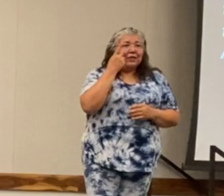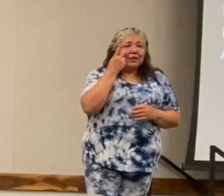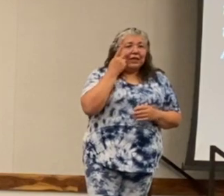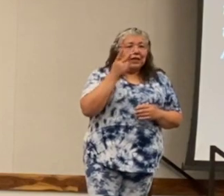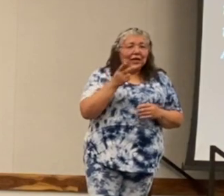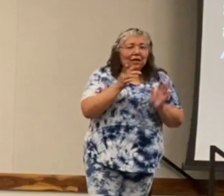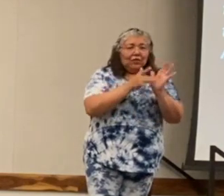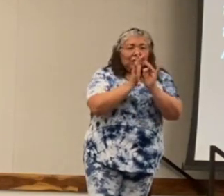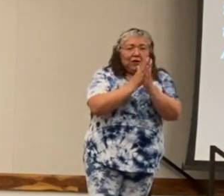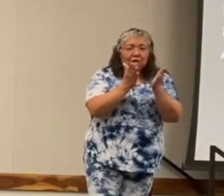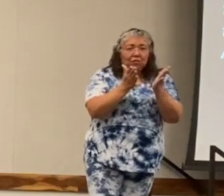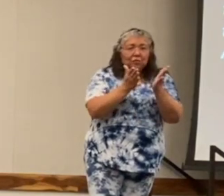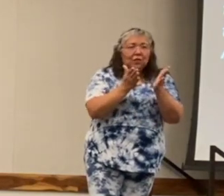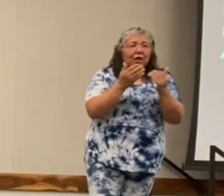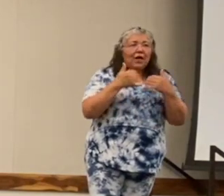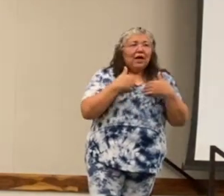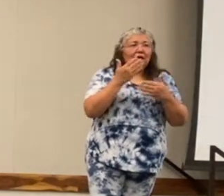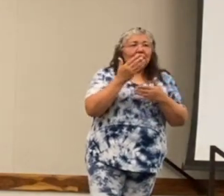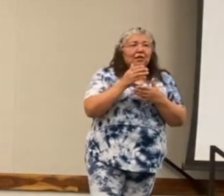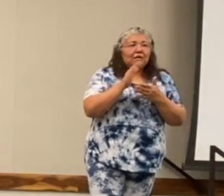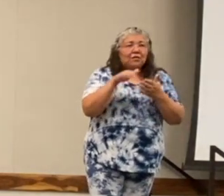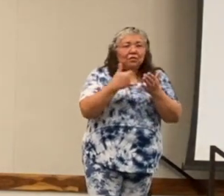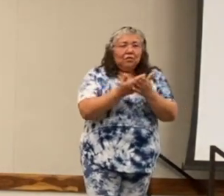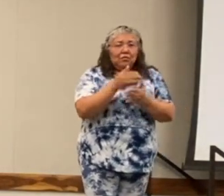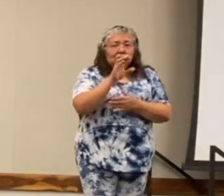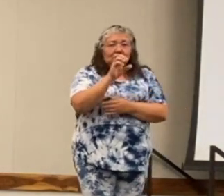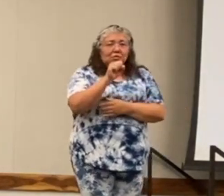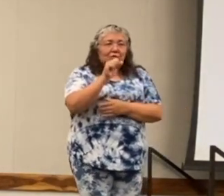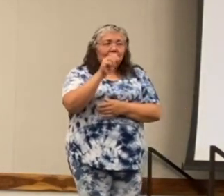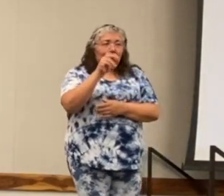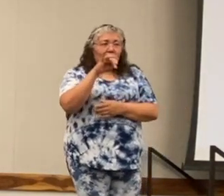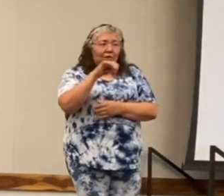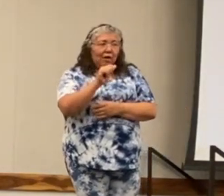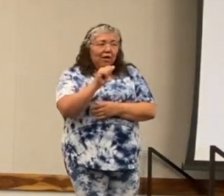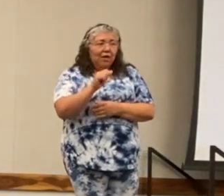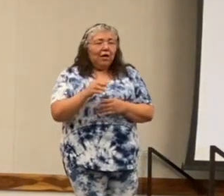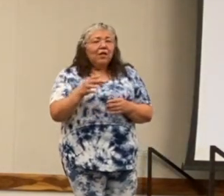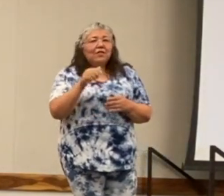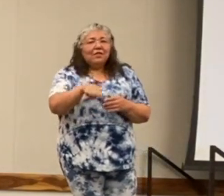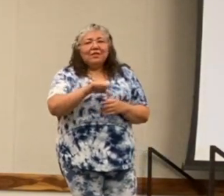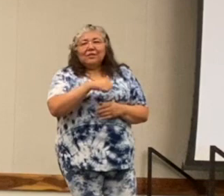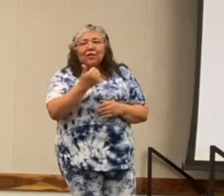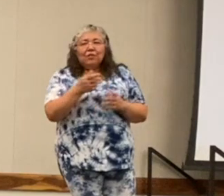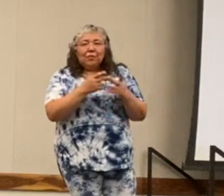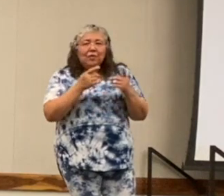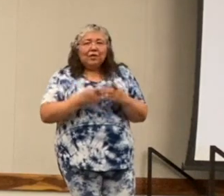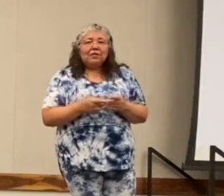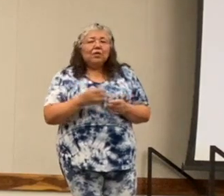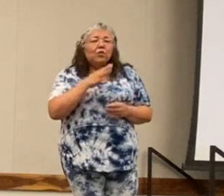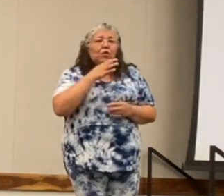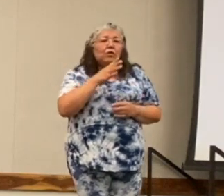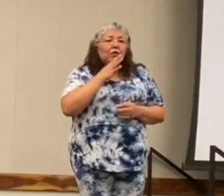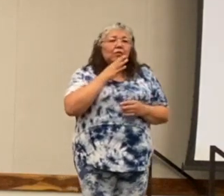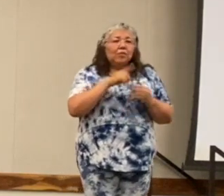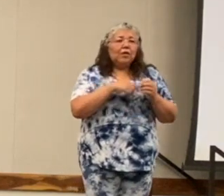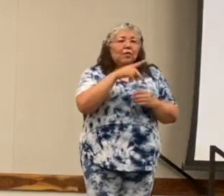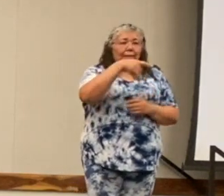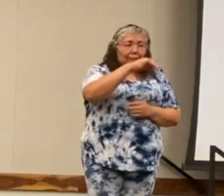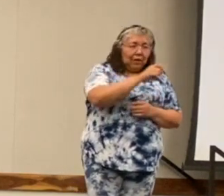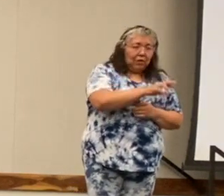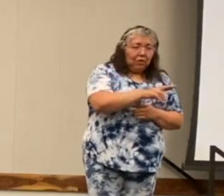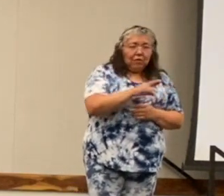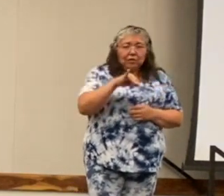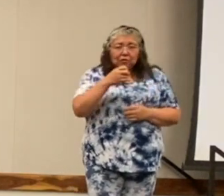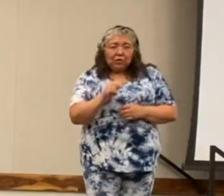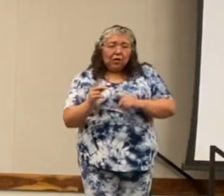Jesus has reached Samaria, right? Another region, another place. We are told that Peter and John had gone down to